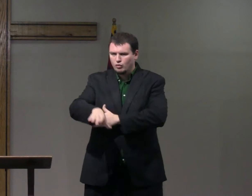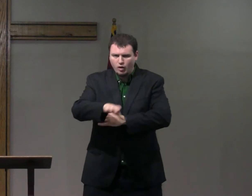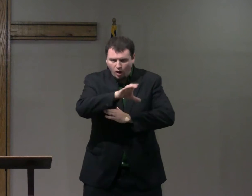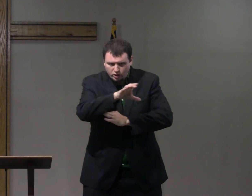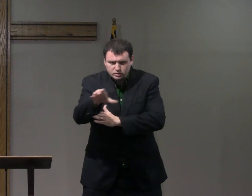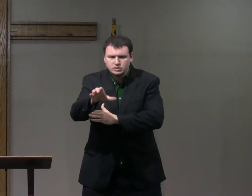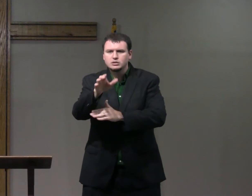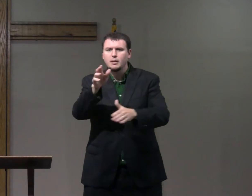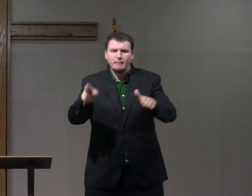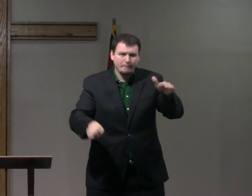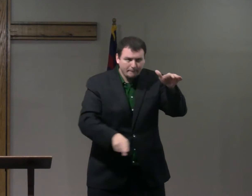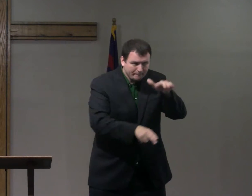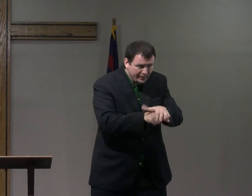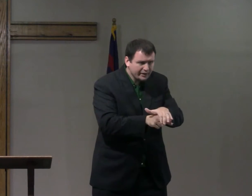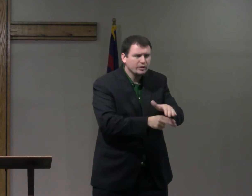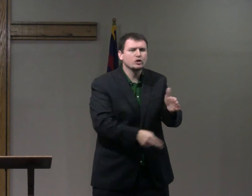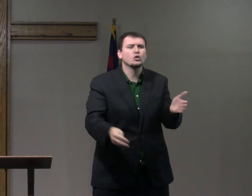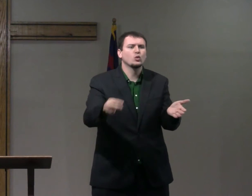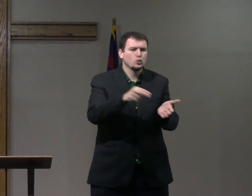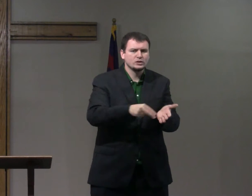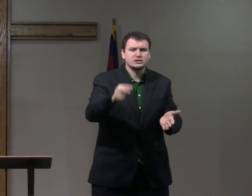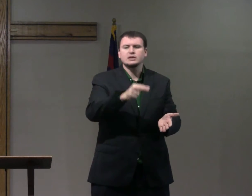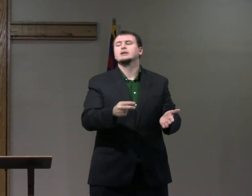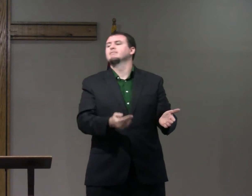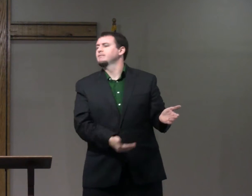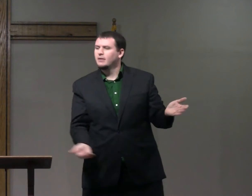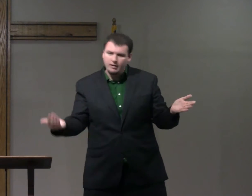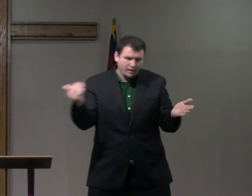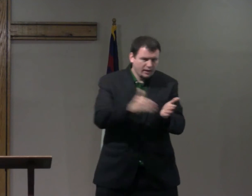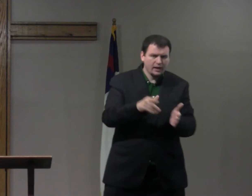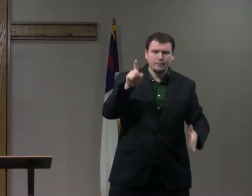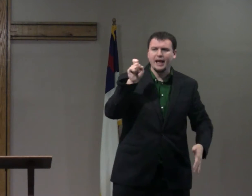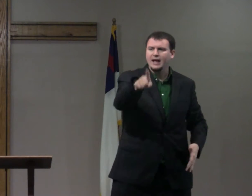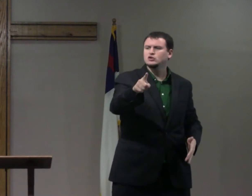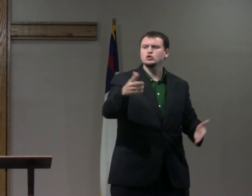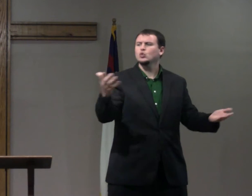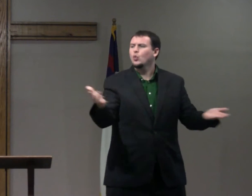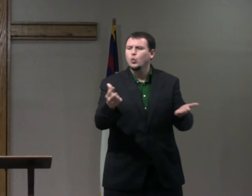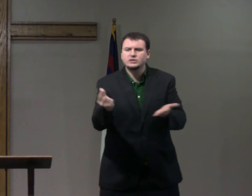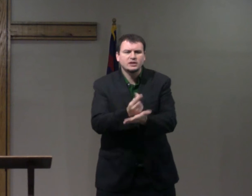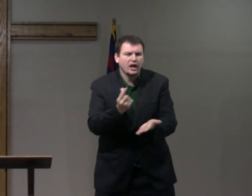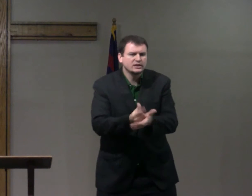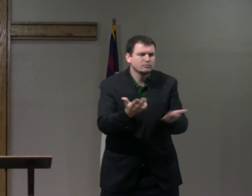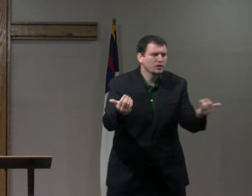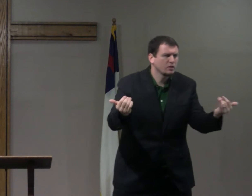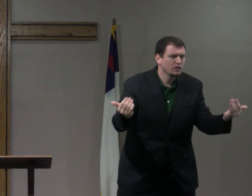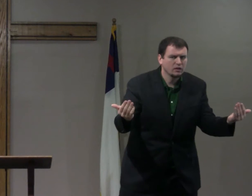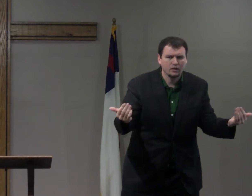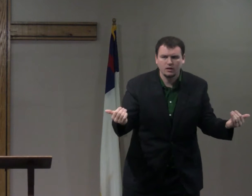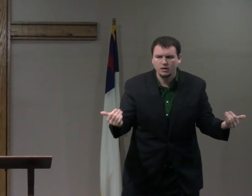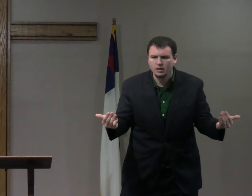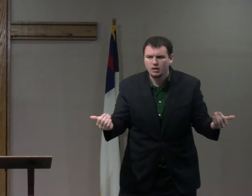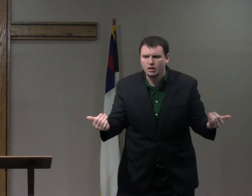Jesus died on the cross, was buried, and rose again. I'm going to ask you again, what's the